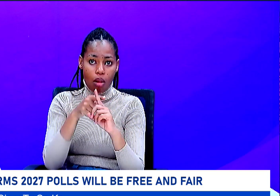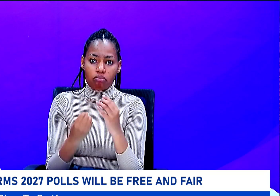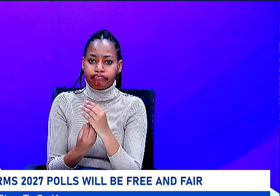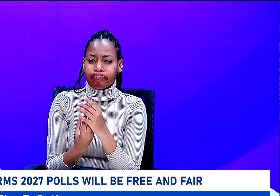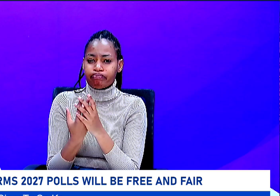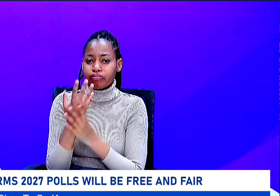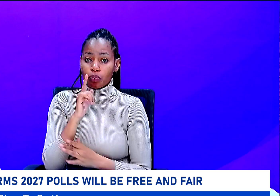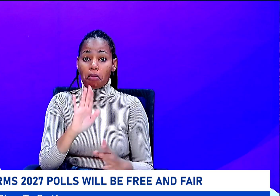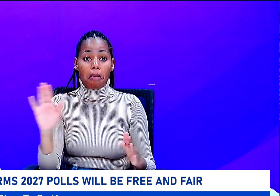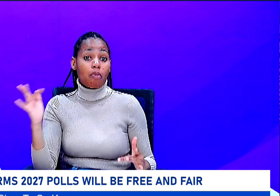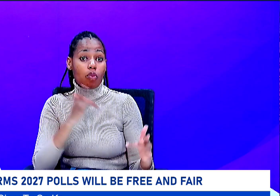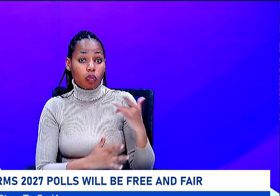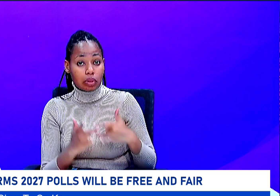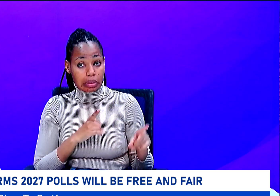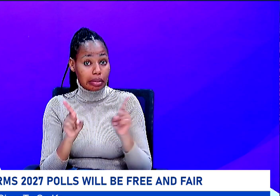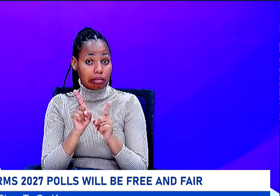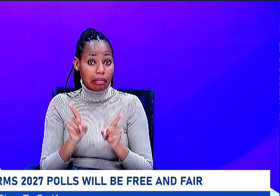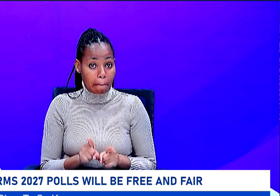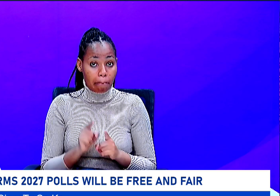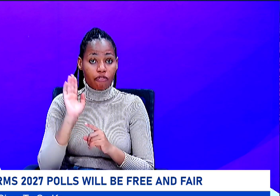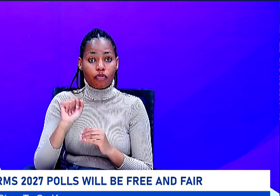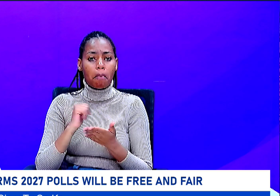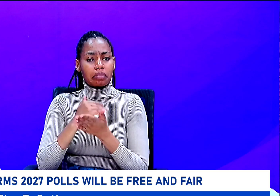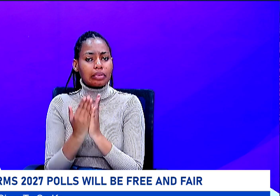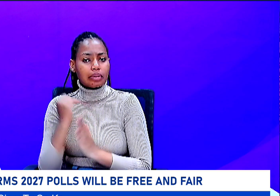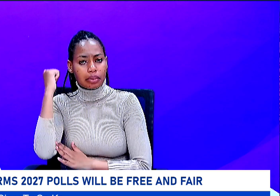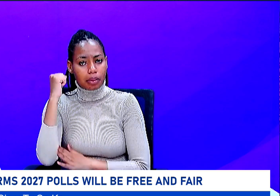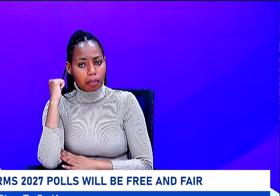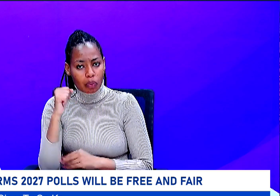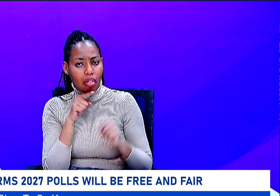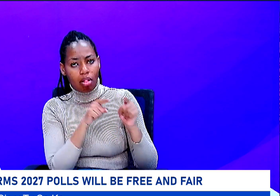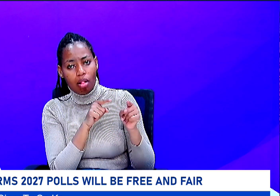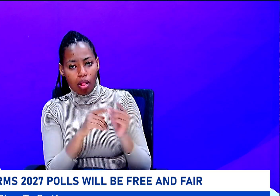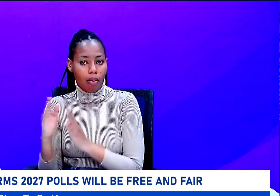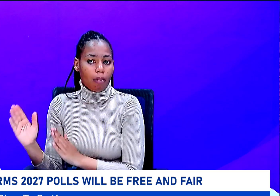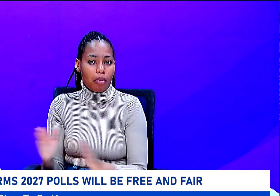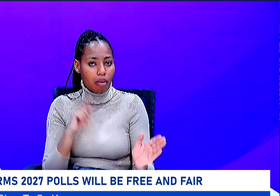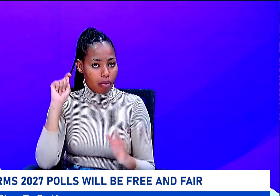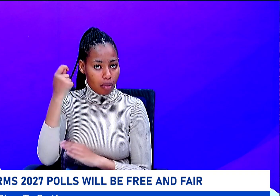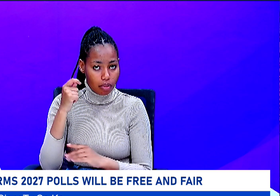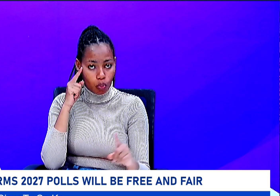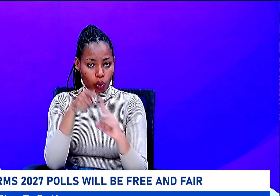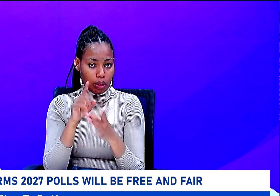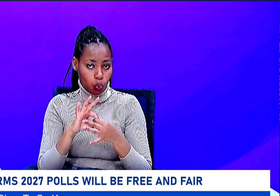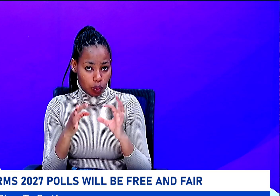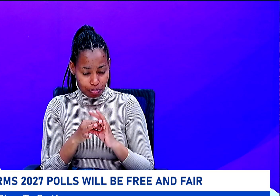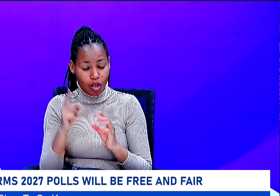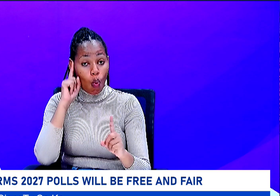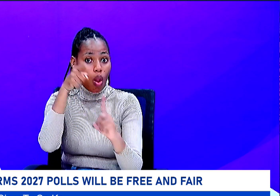and fair amid growing concerns and rumors from some politicians alleging